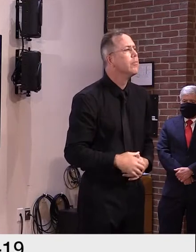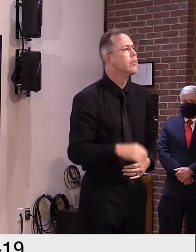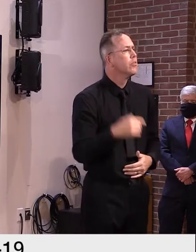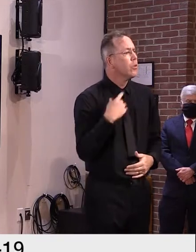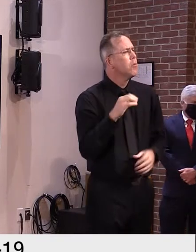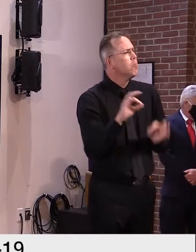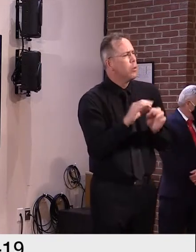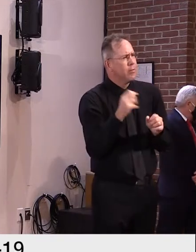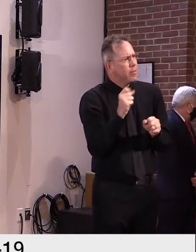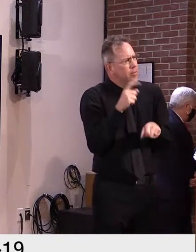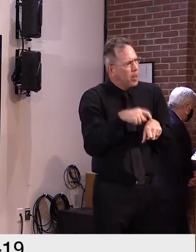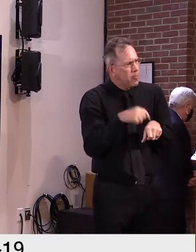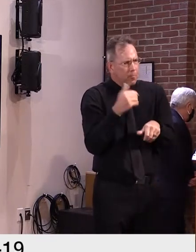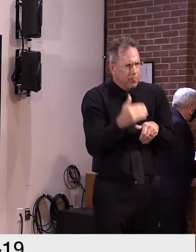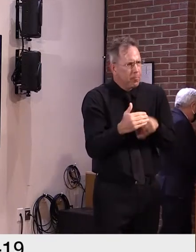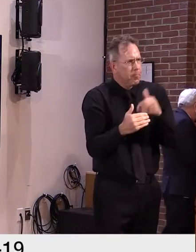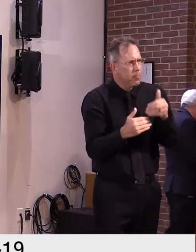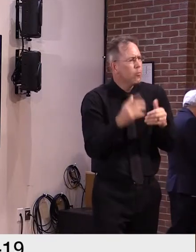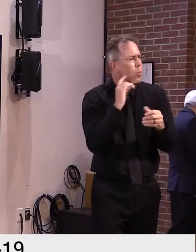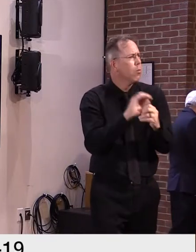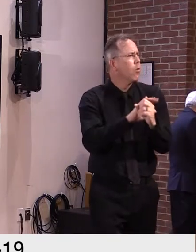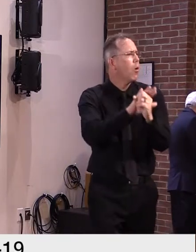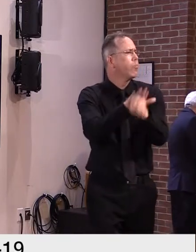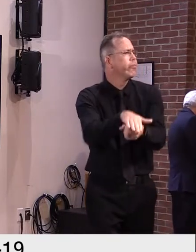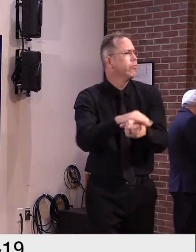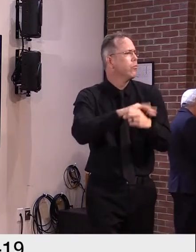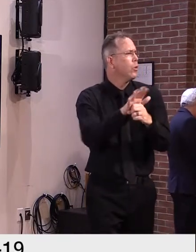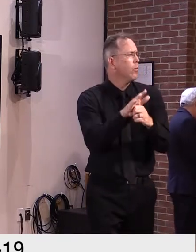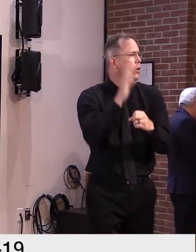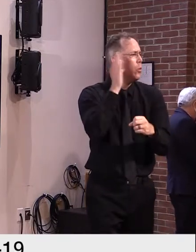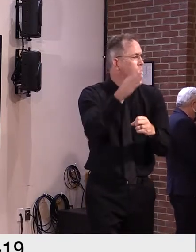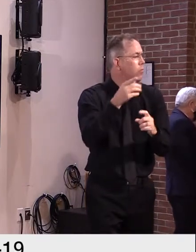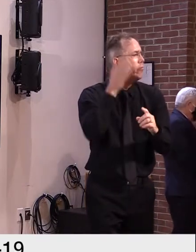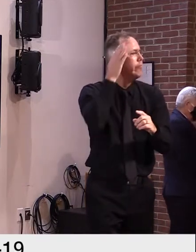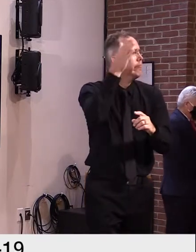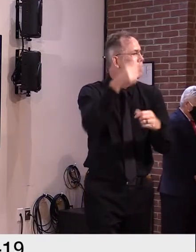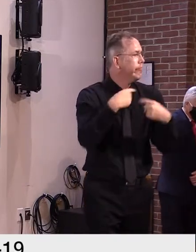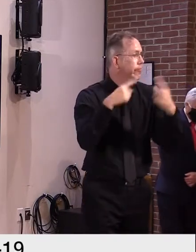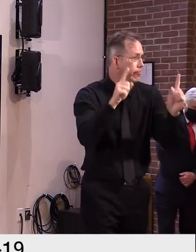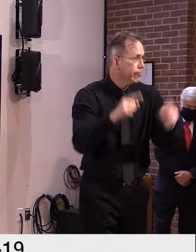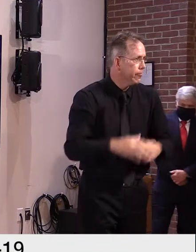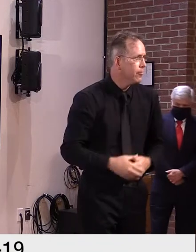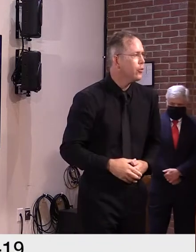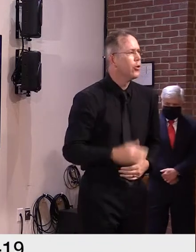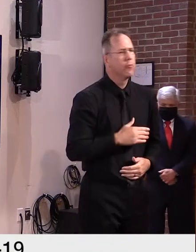pandemic that could help us in the future. With that, Secretary French.